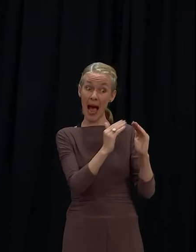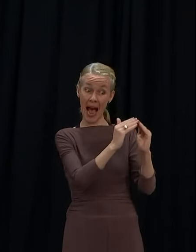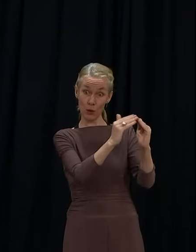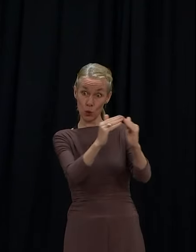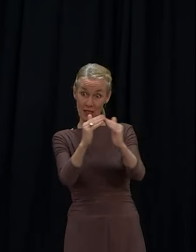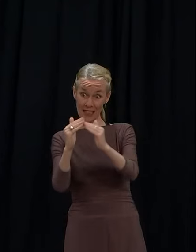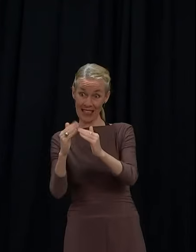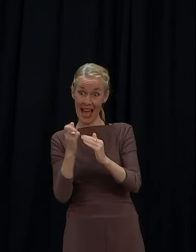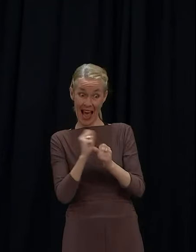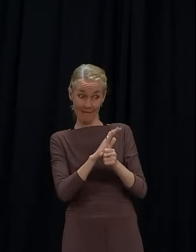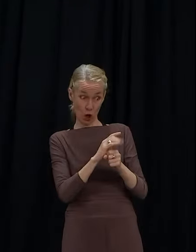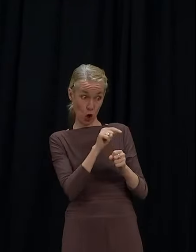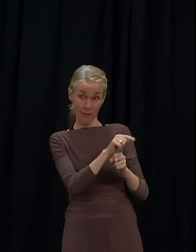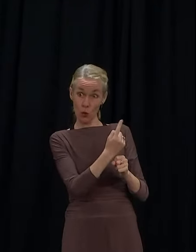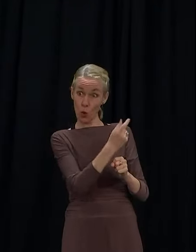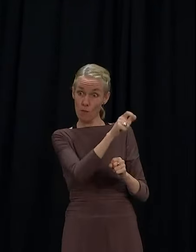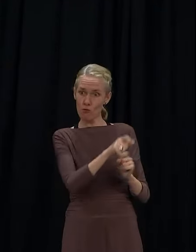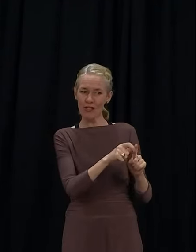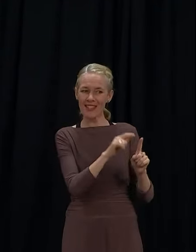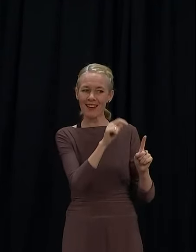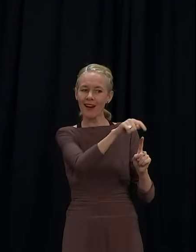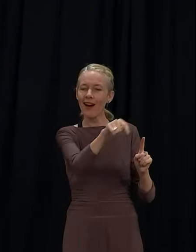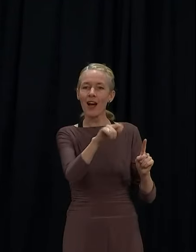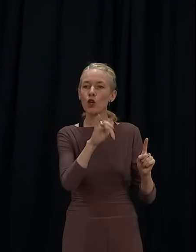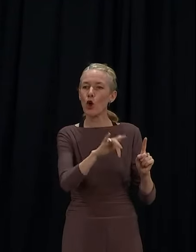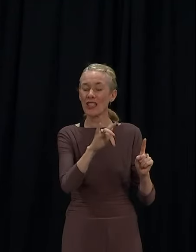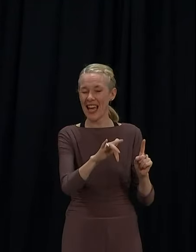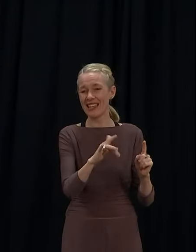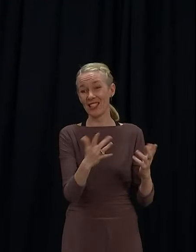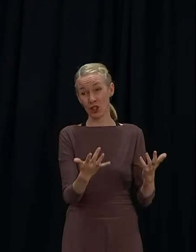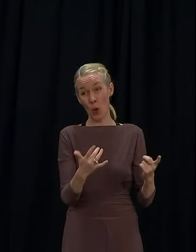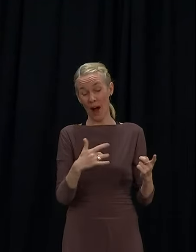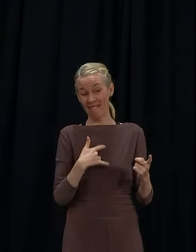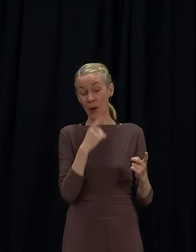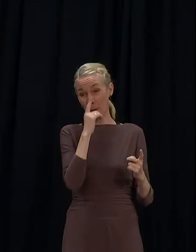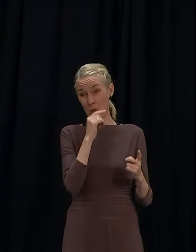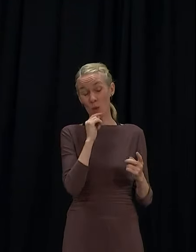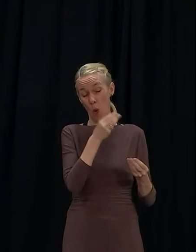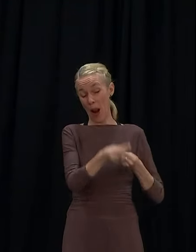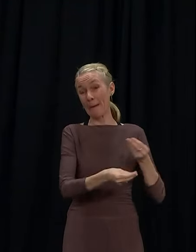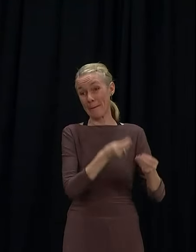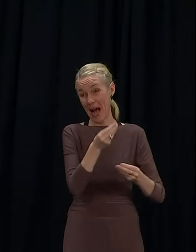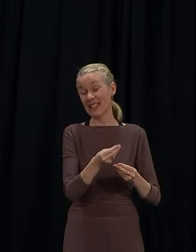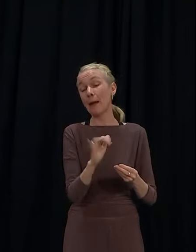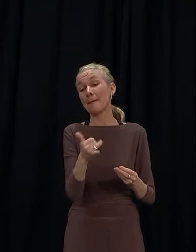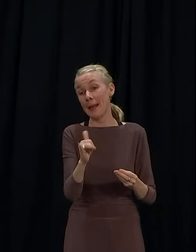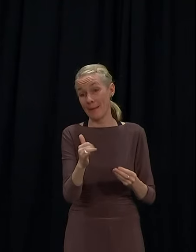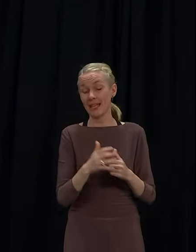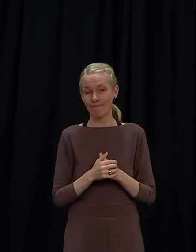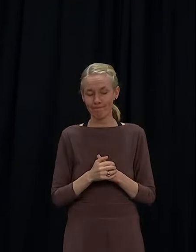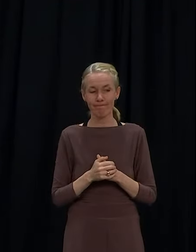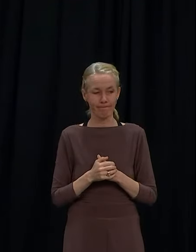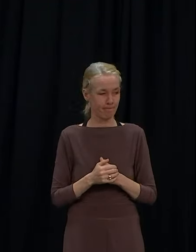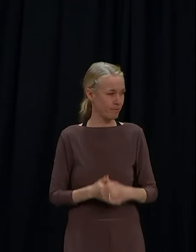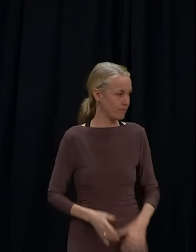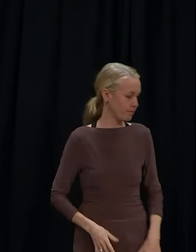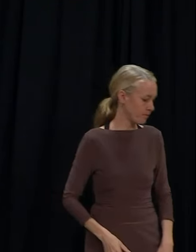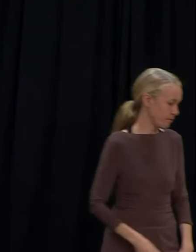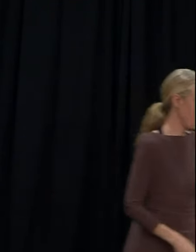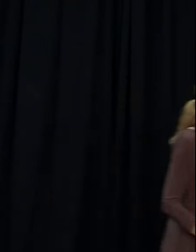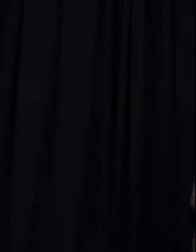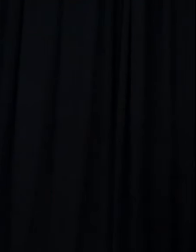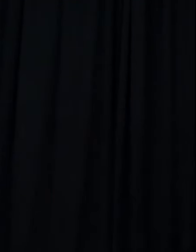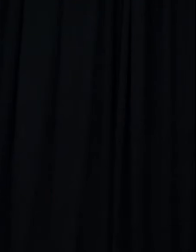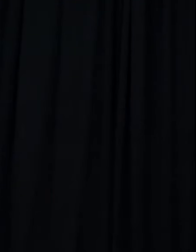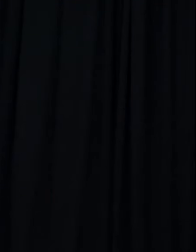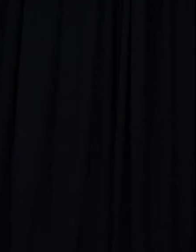as it is, I wouldn't be surprised if we see numbers continue to be high because of those household contacts. The church Do you mind, Jenna, if I just